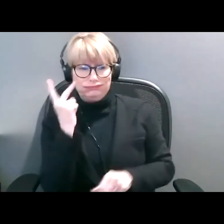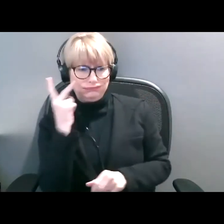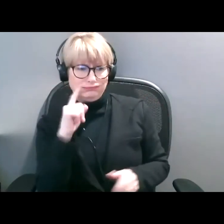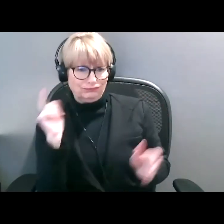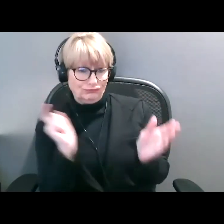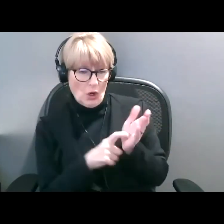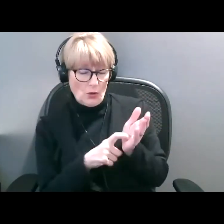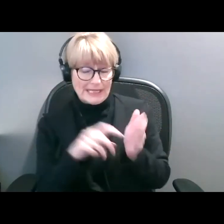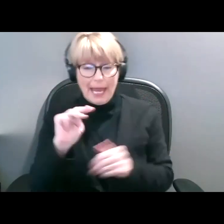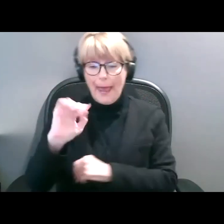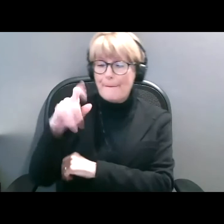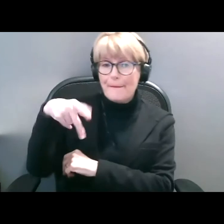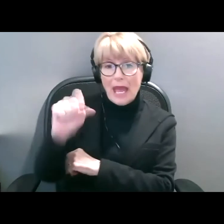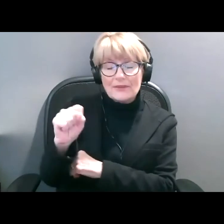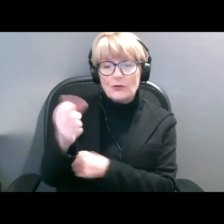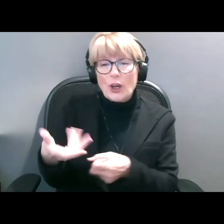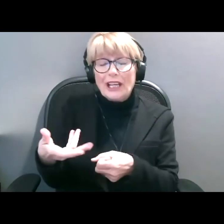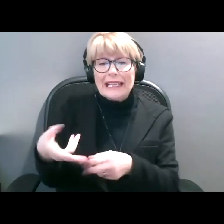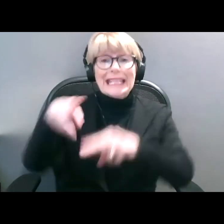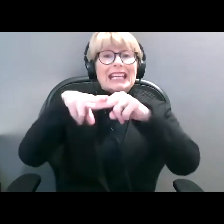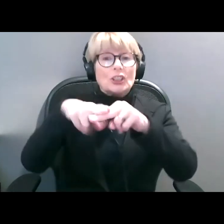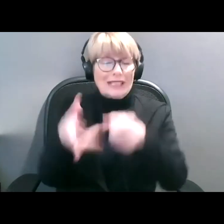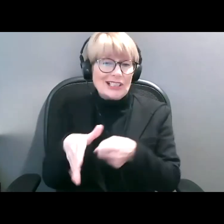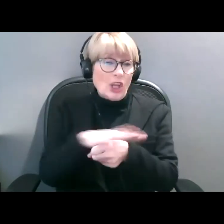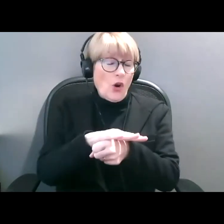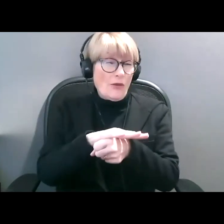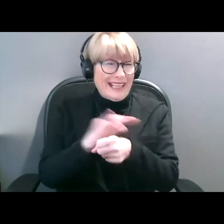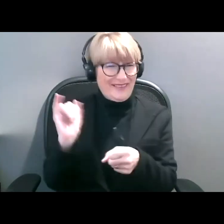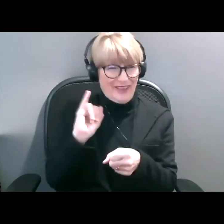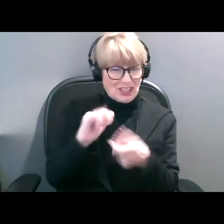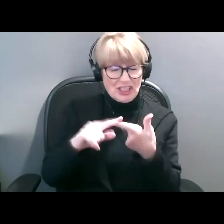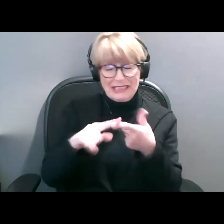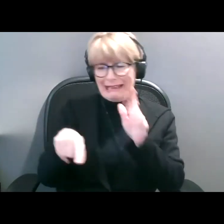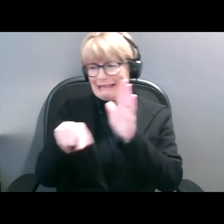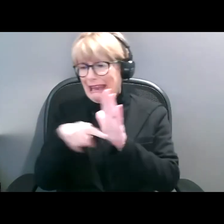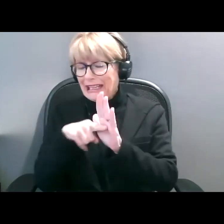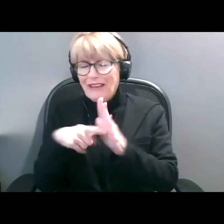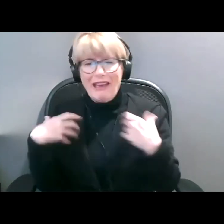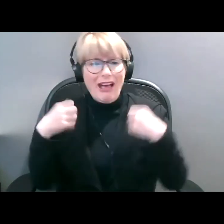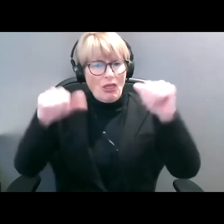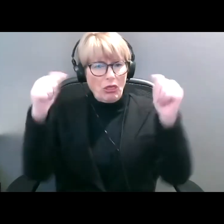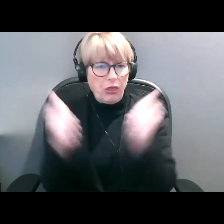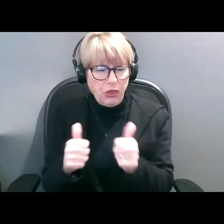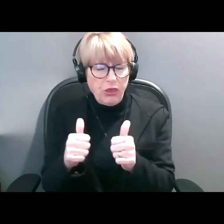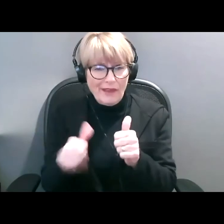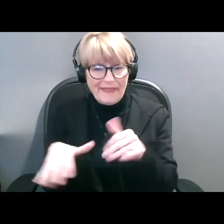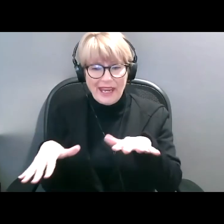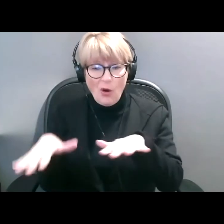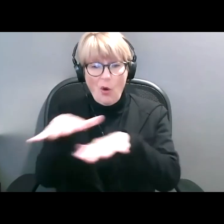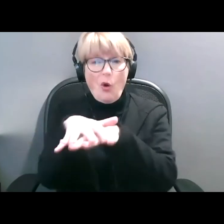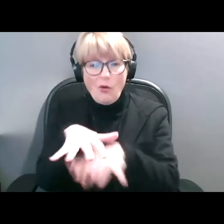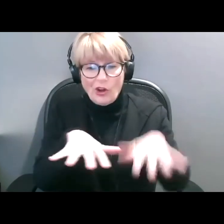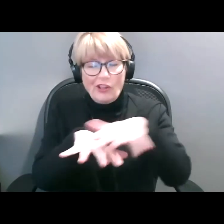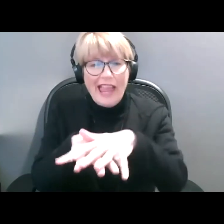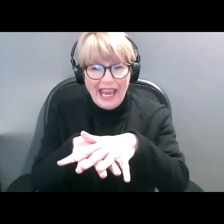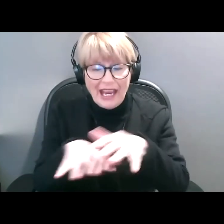for increased like COVID infection, of negative health outcomes, overlay almost exactly